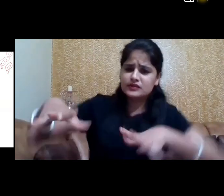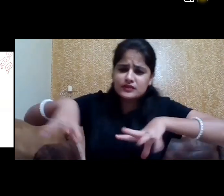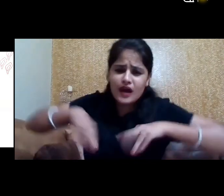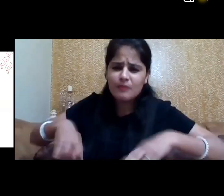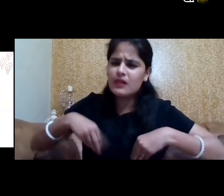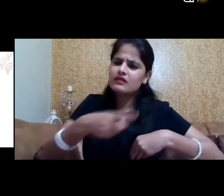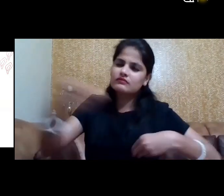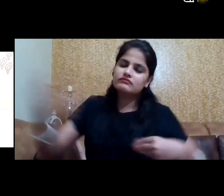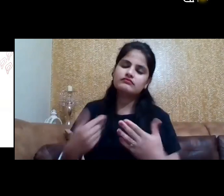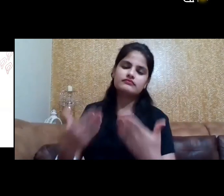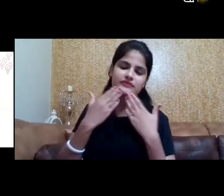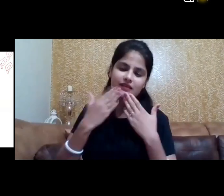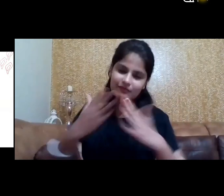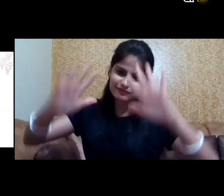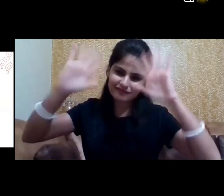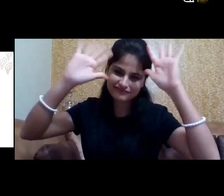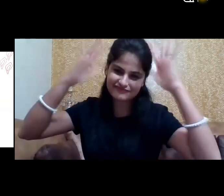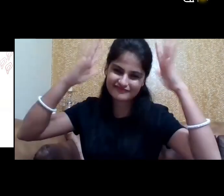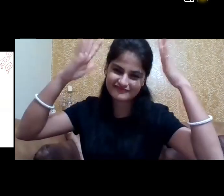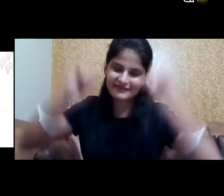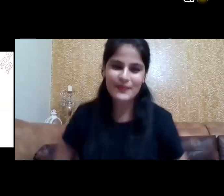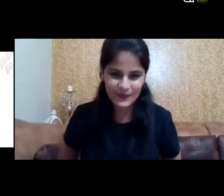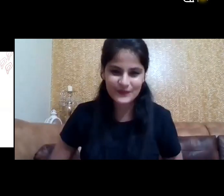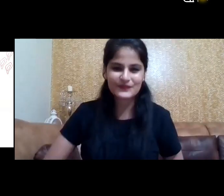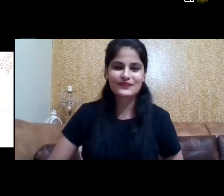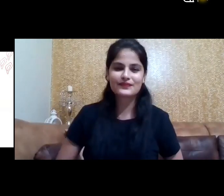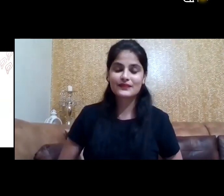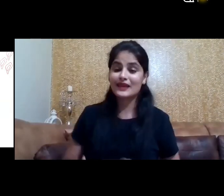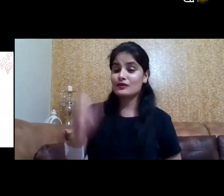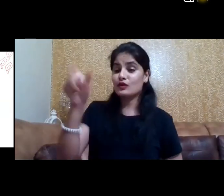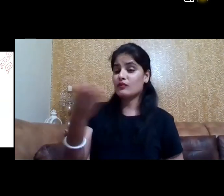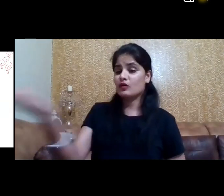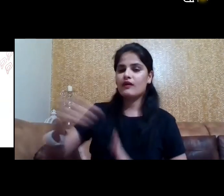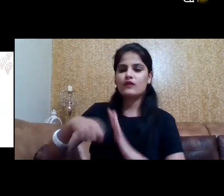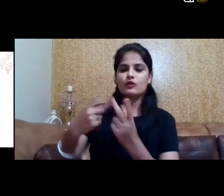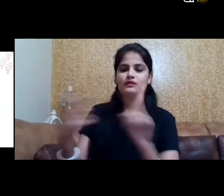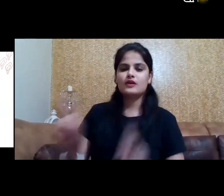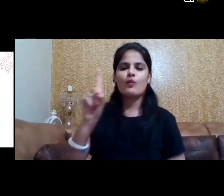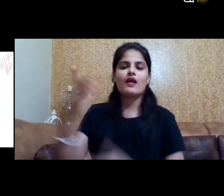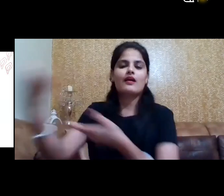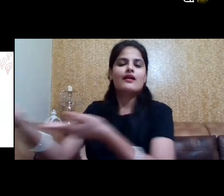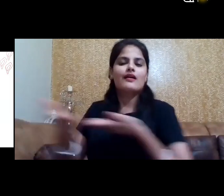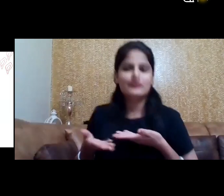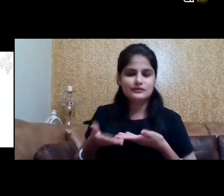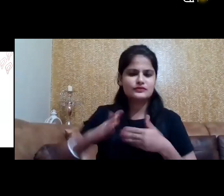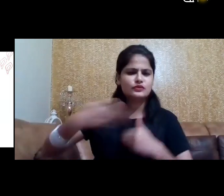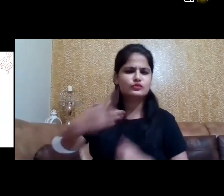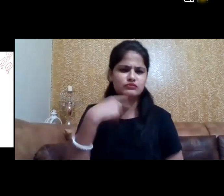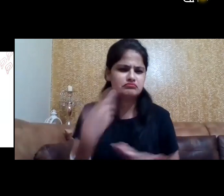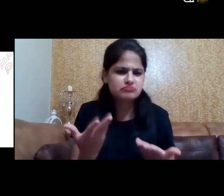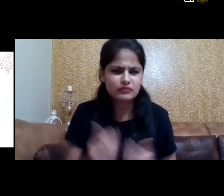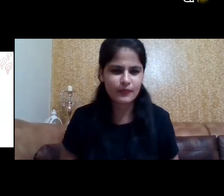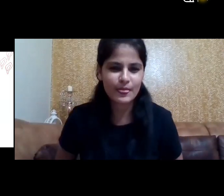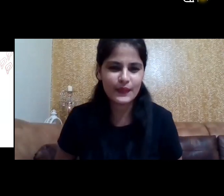are our all 9 partners. And thank you so much to our partners for accepting and being there for Here a Million. And